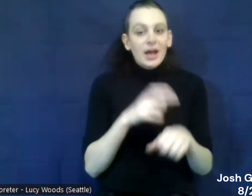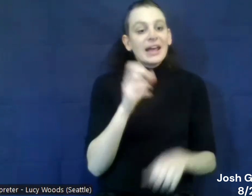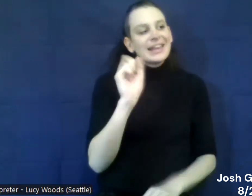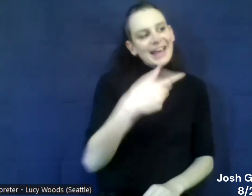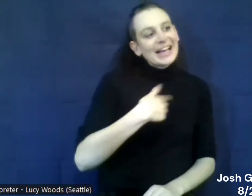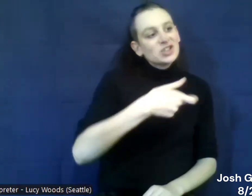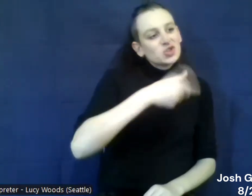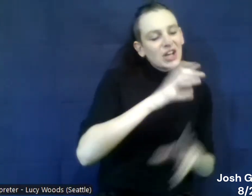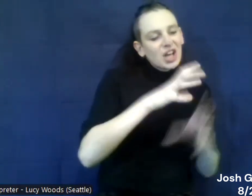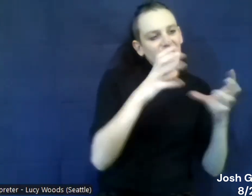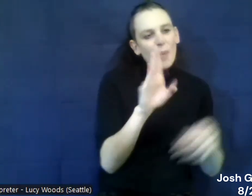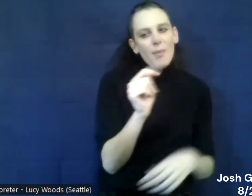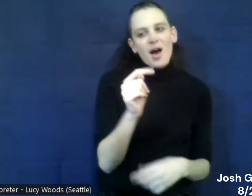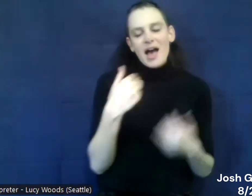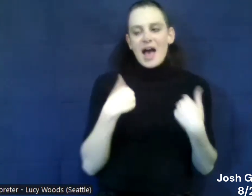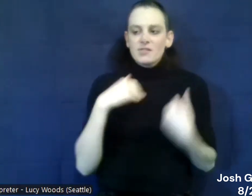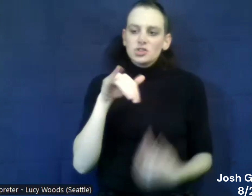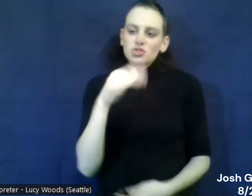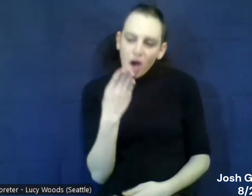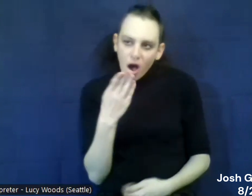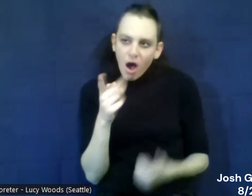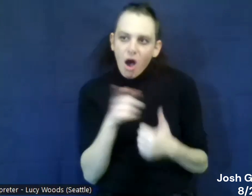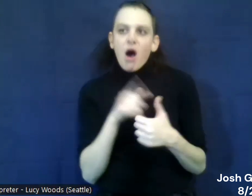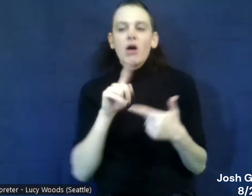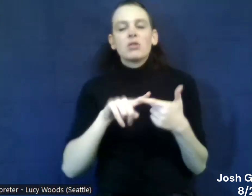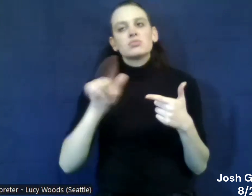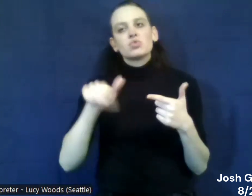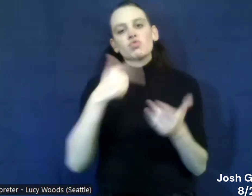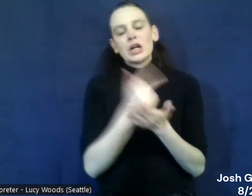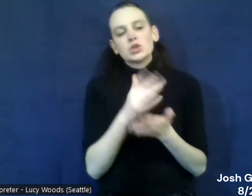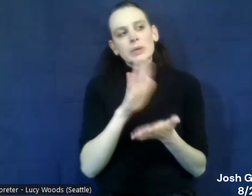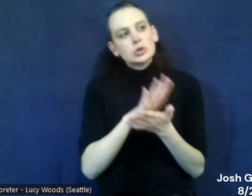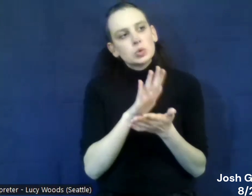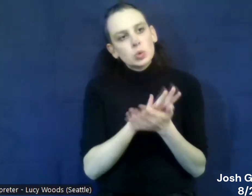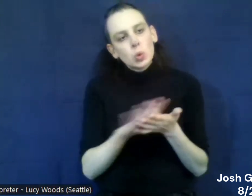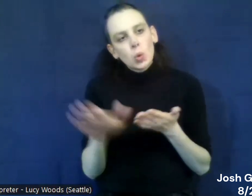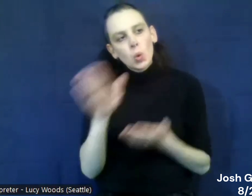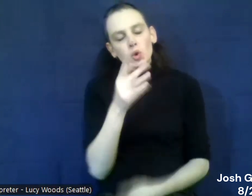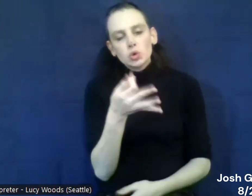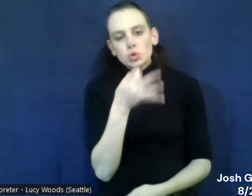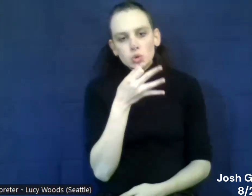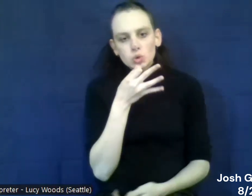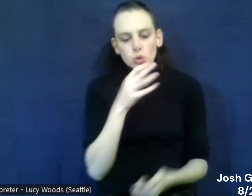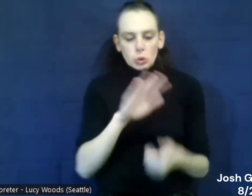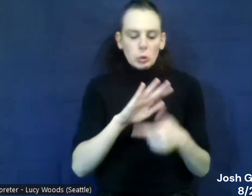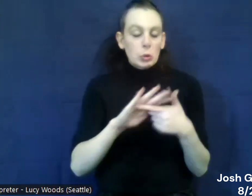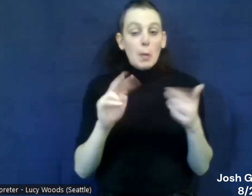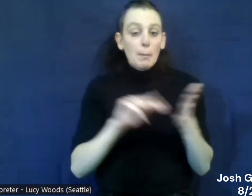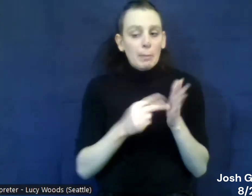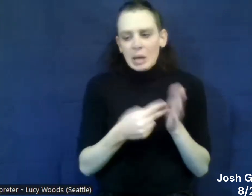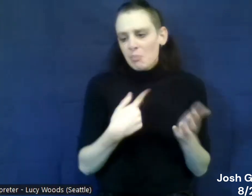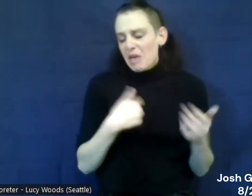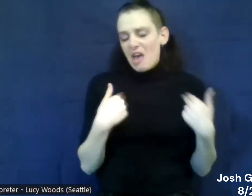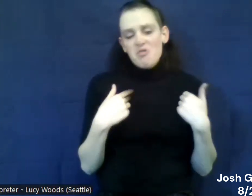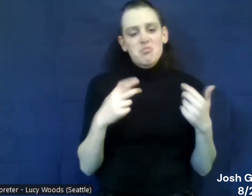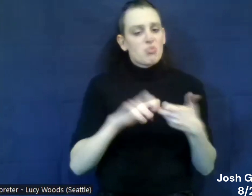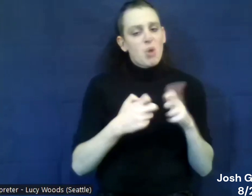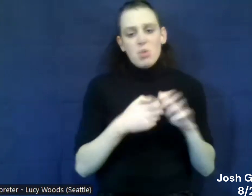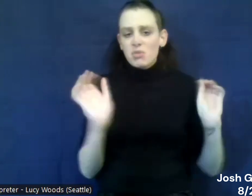graduating school. These things that I'm able to do mean that I don't have a problem.